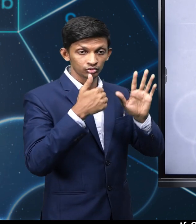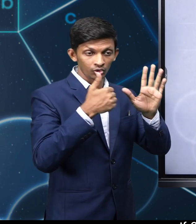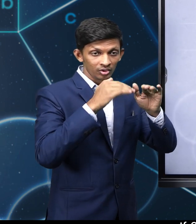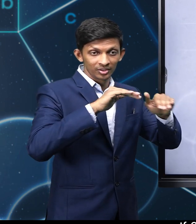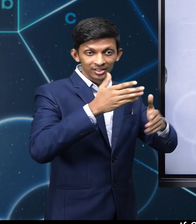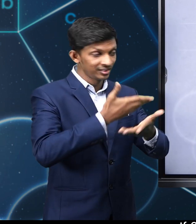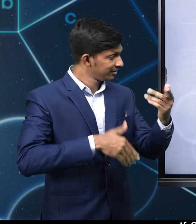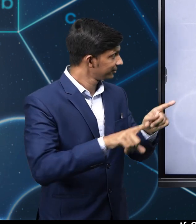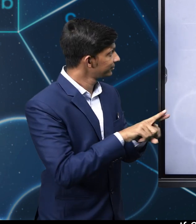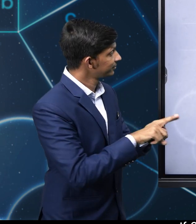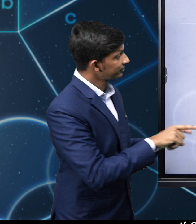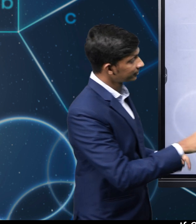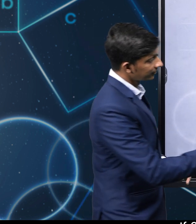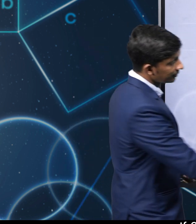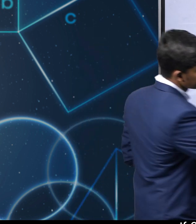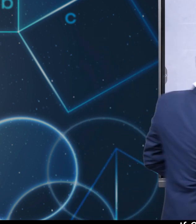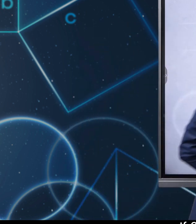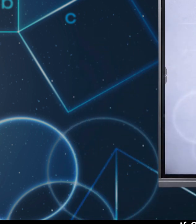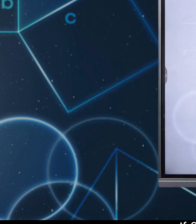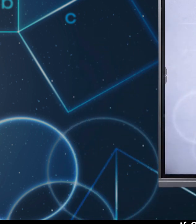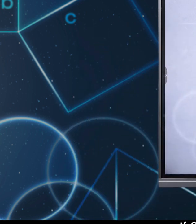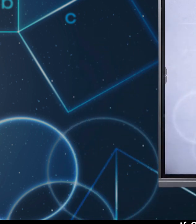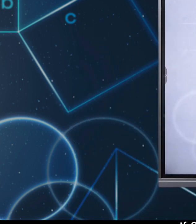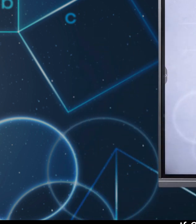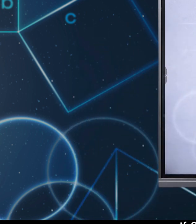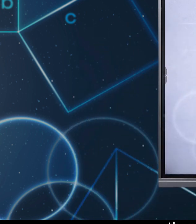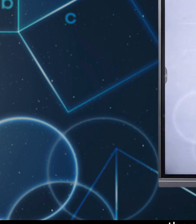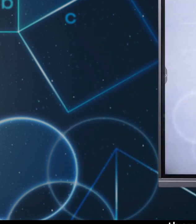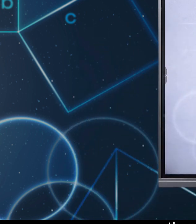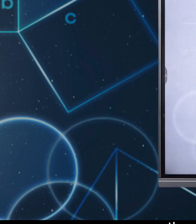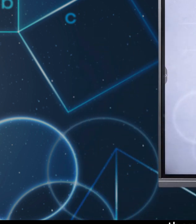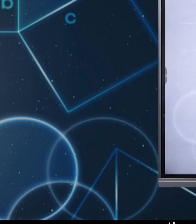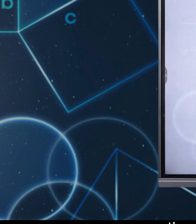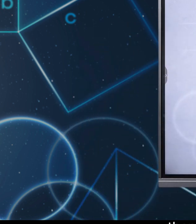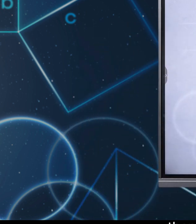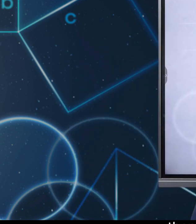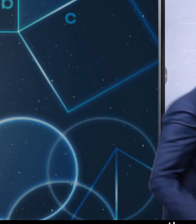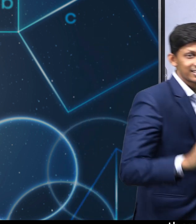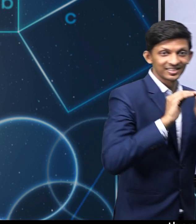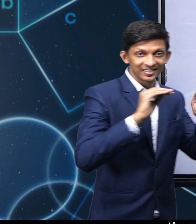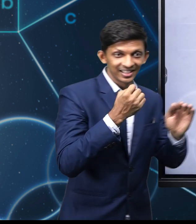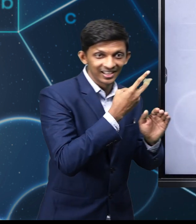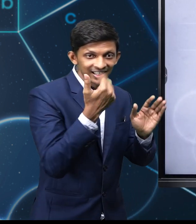if 6 children share 24 pencils equally, then how many pencils are required for 18 children?